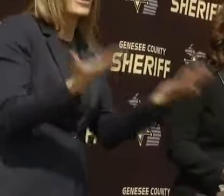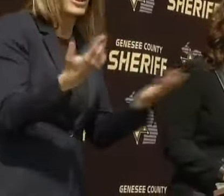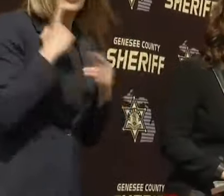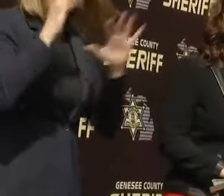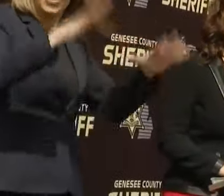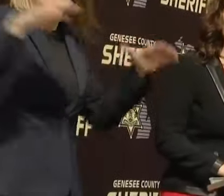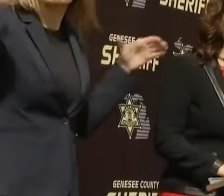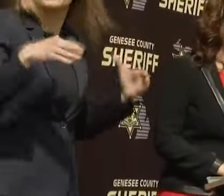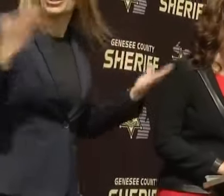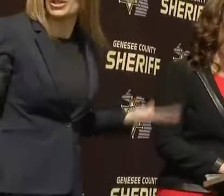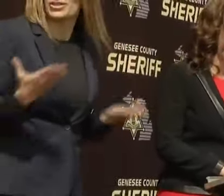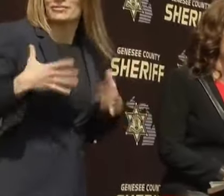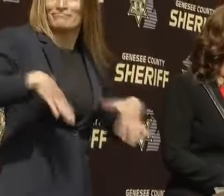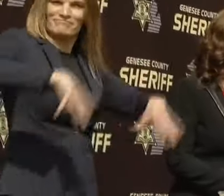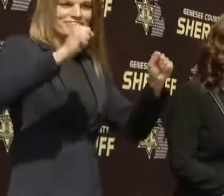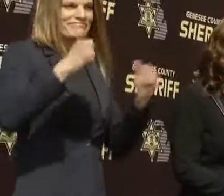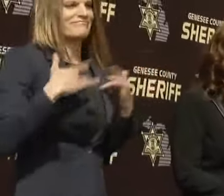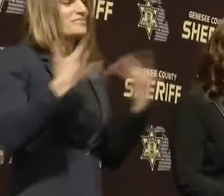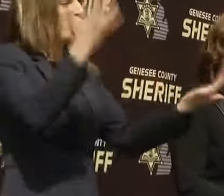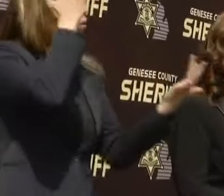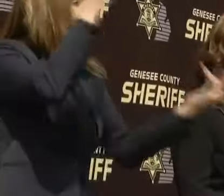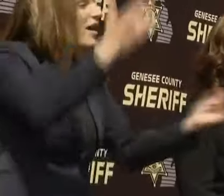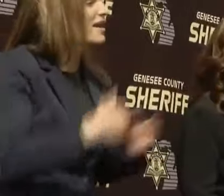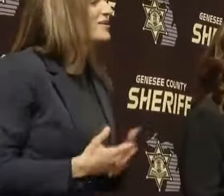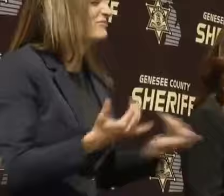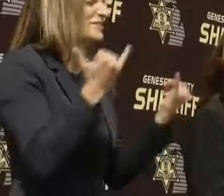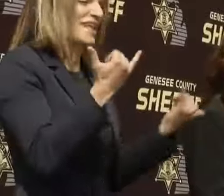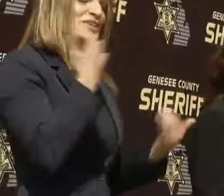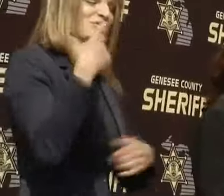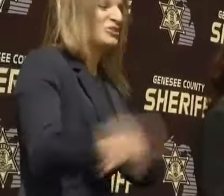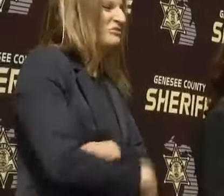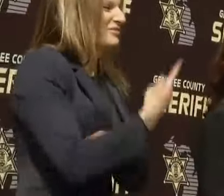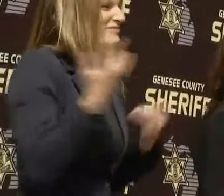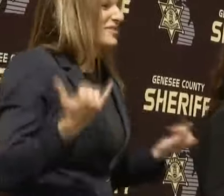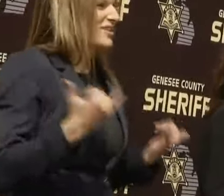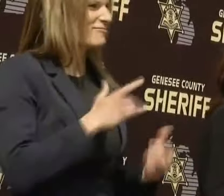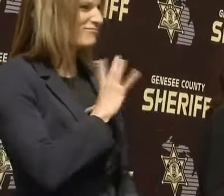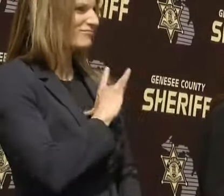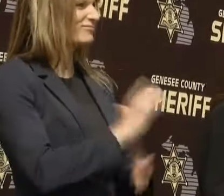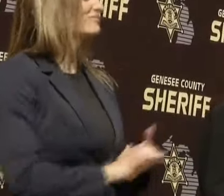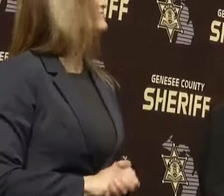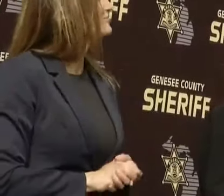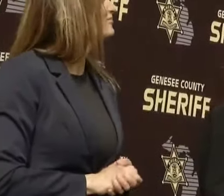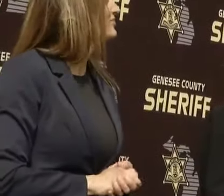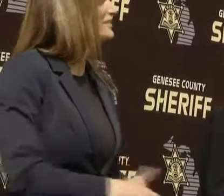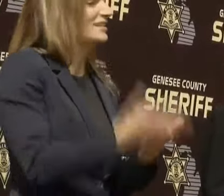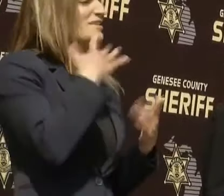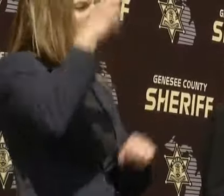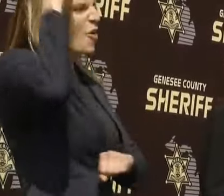that has come together to make today happen. And today is a good day. We are here to